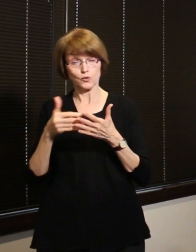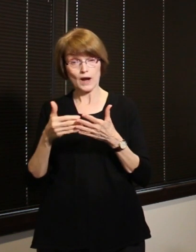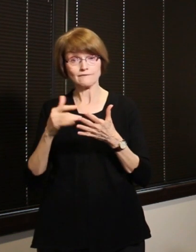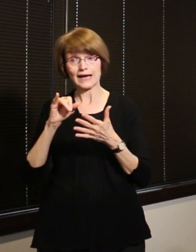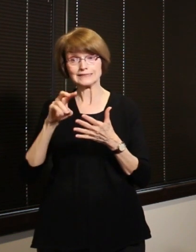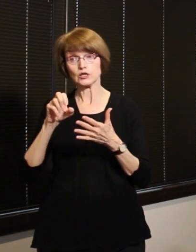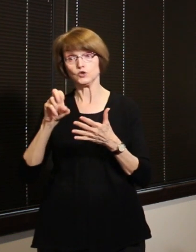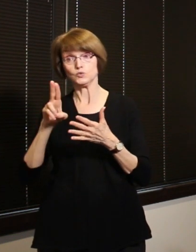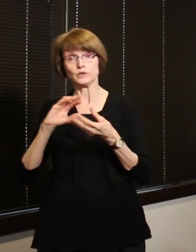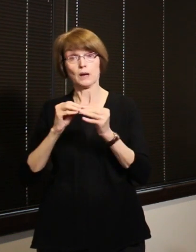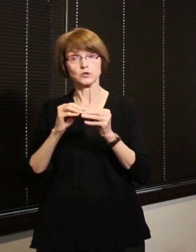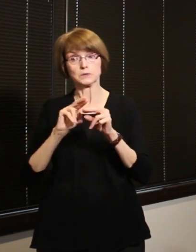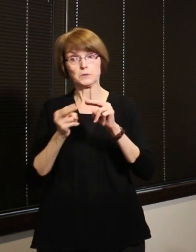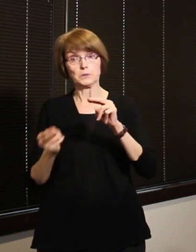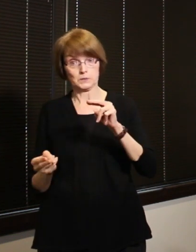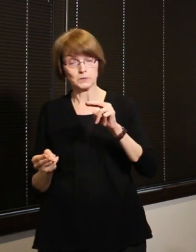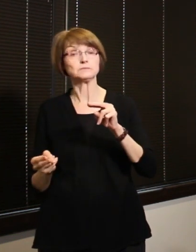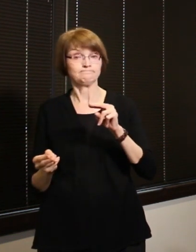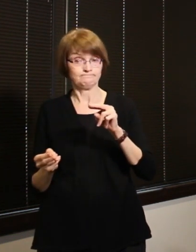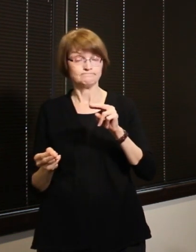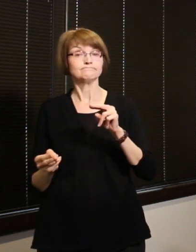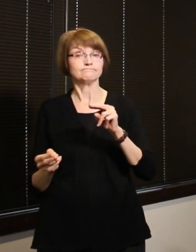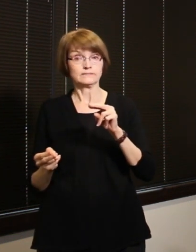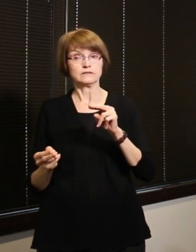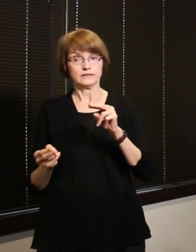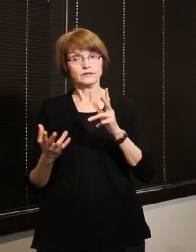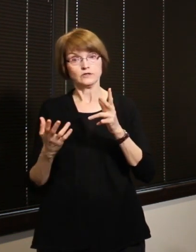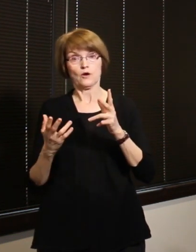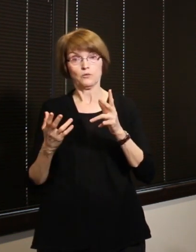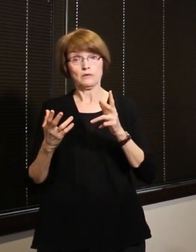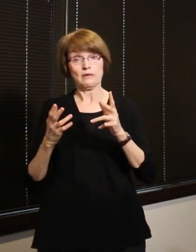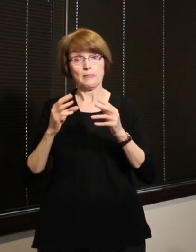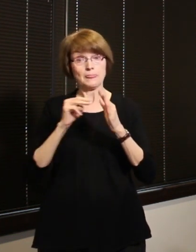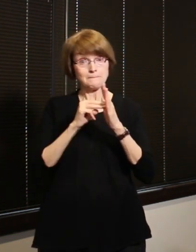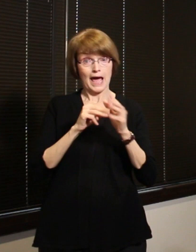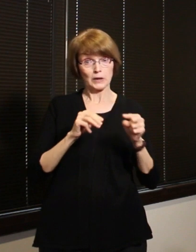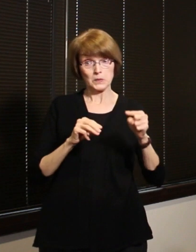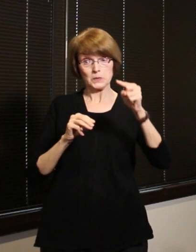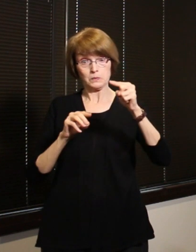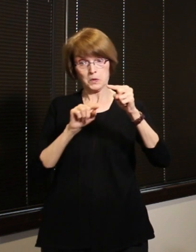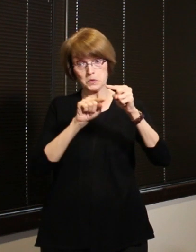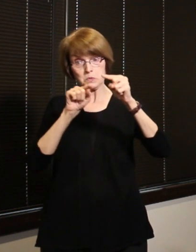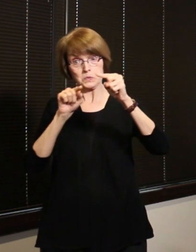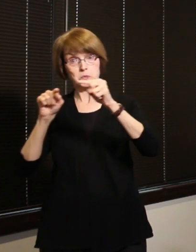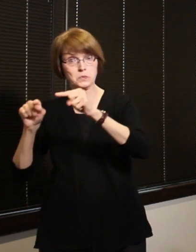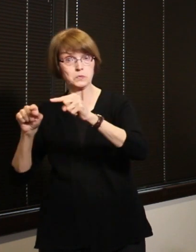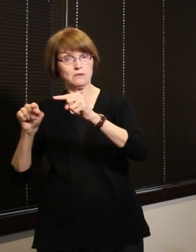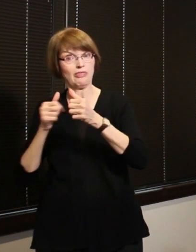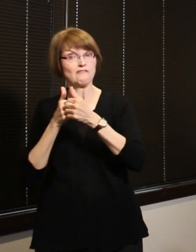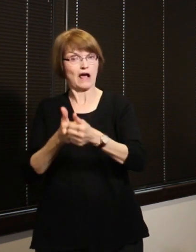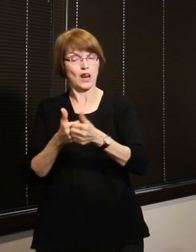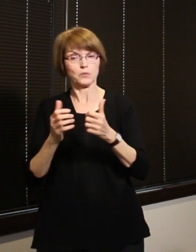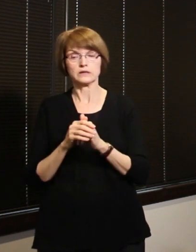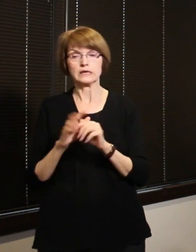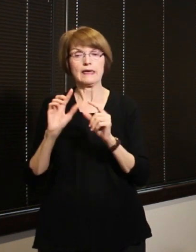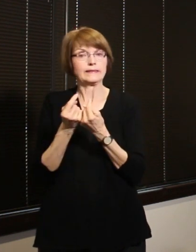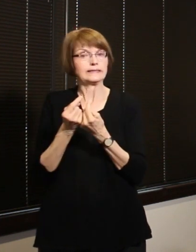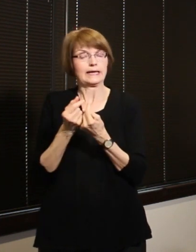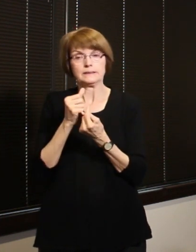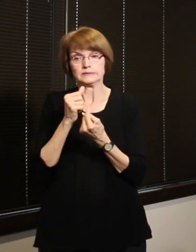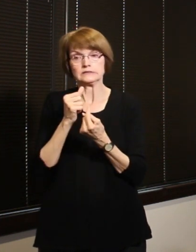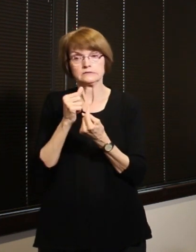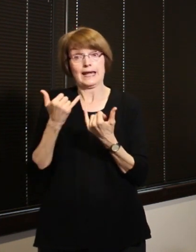numbers have been coming down and are following our model pretty well. The teams are not as stressed as they